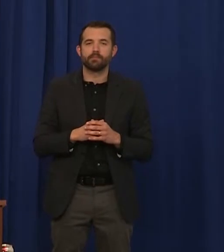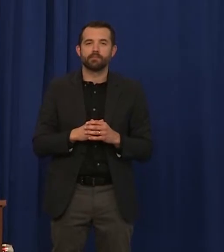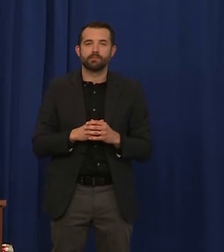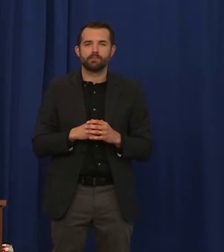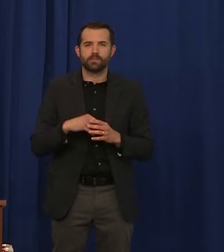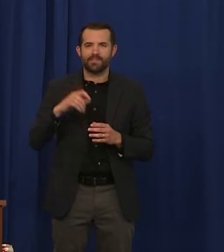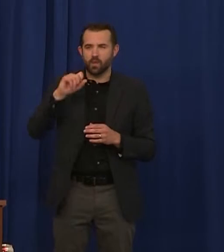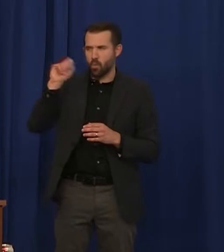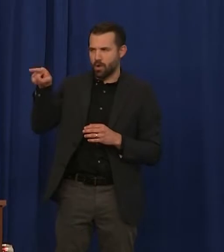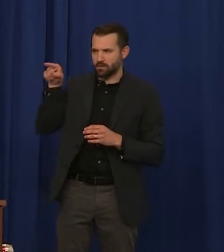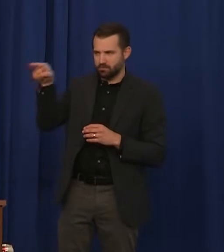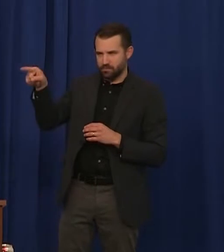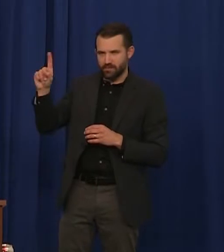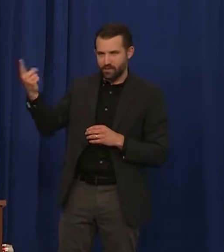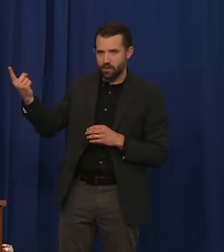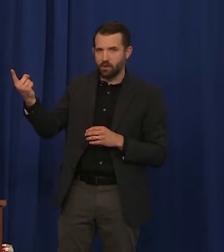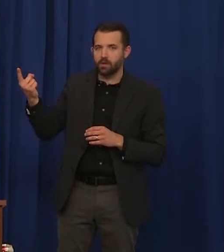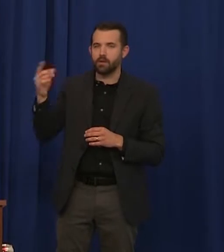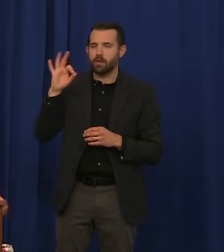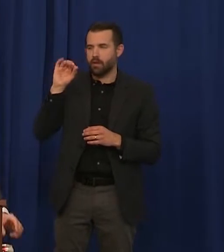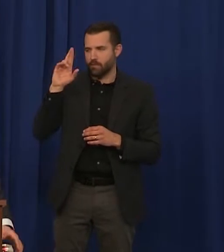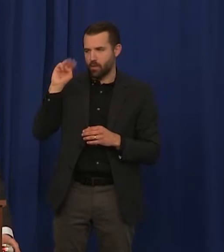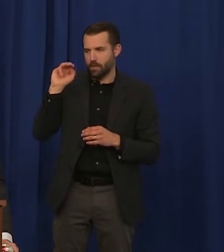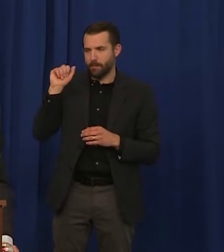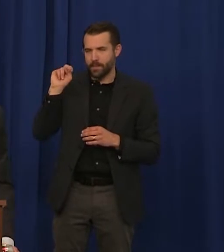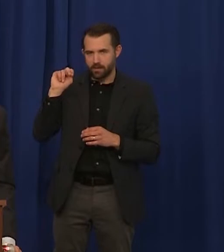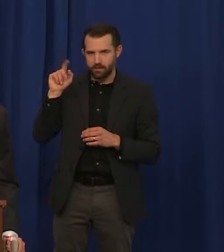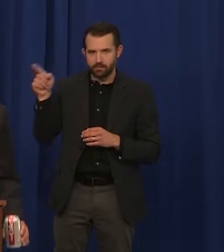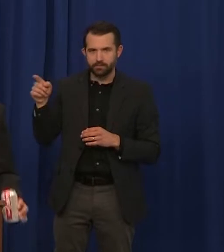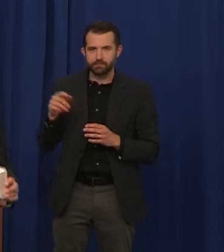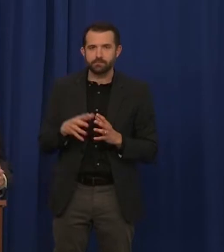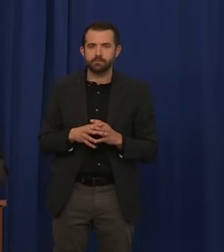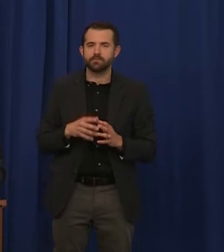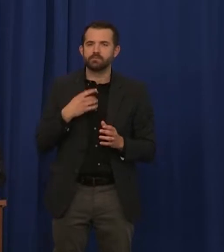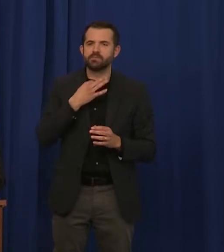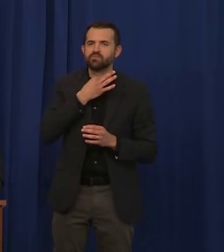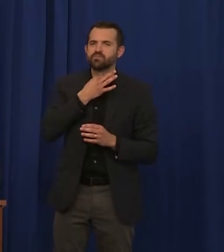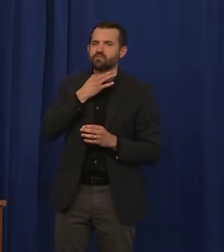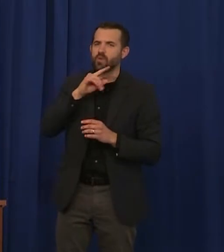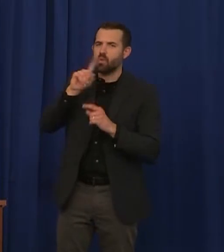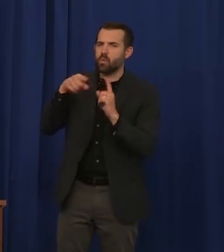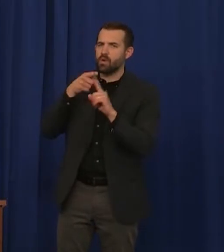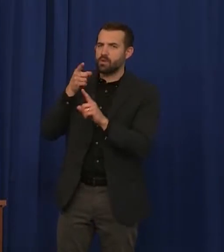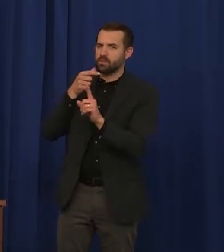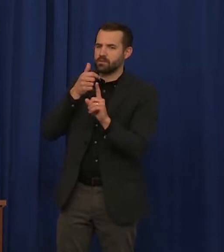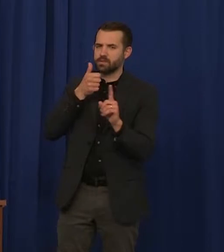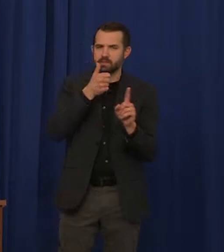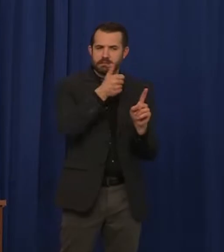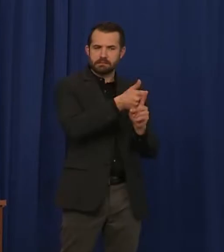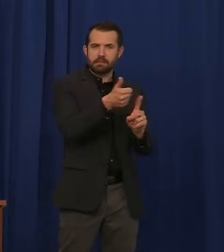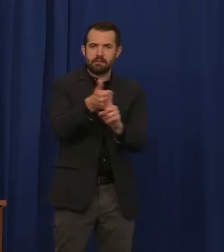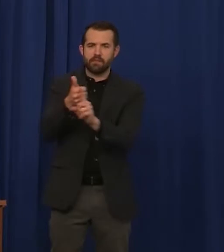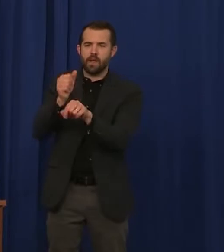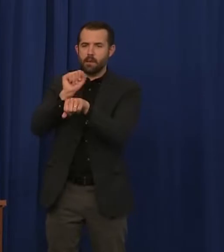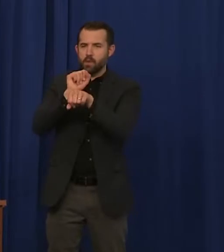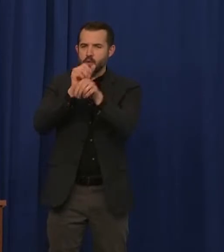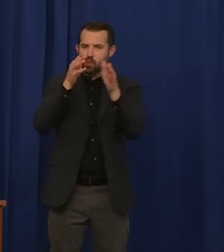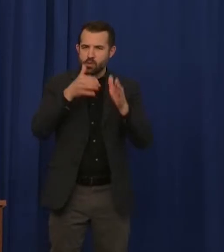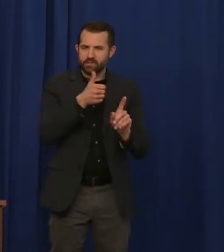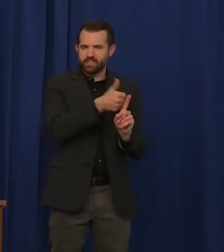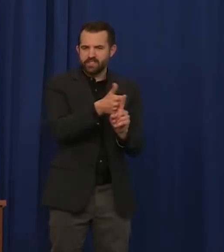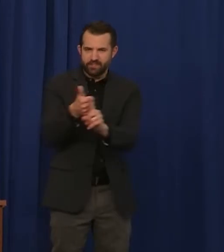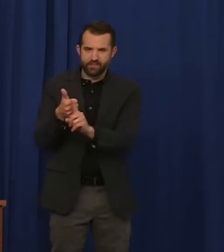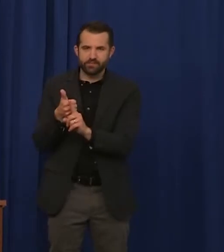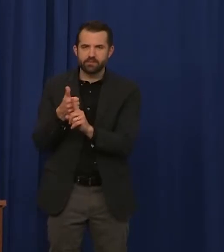Commissioner Fortman, when will self-employed workers and independent contractors specifically be able to file for unemployment and get